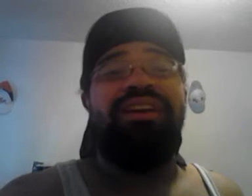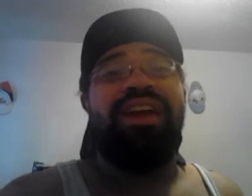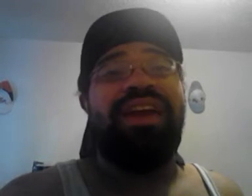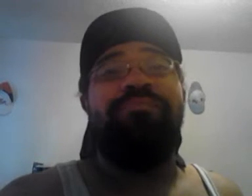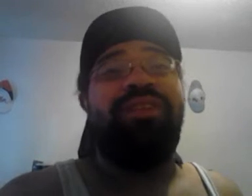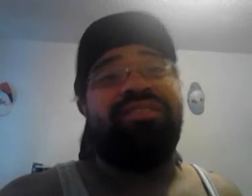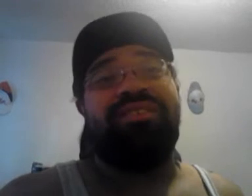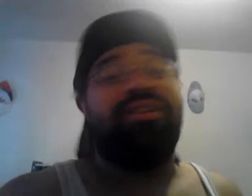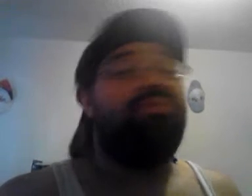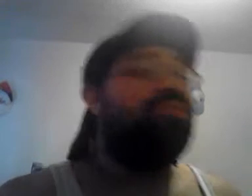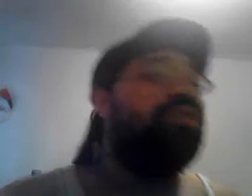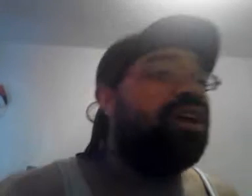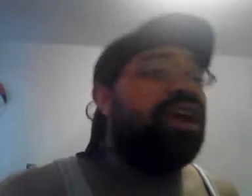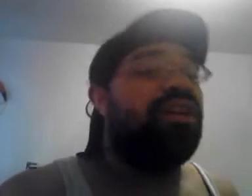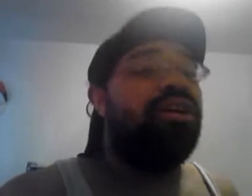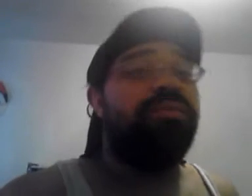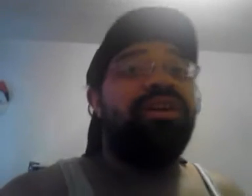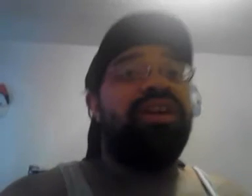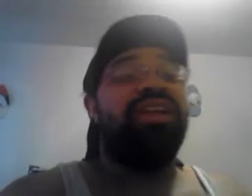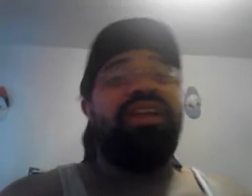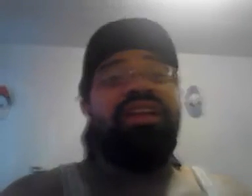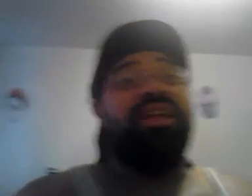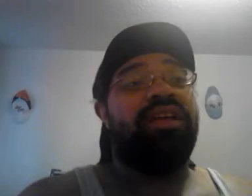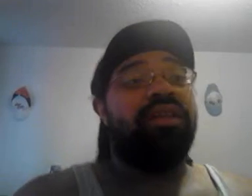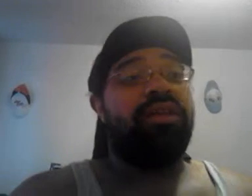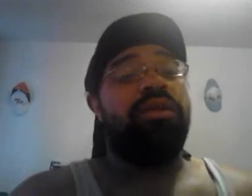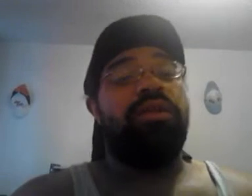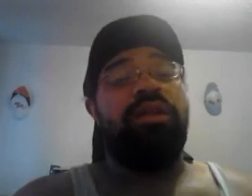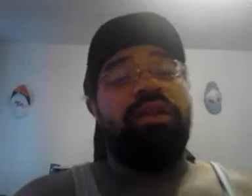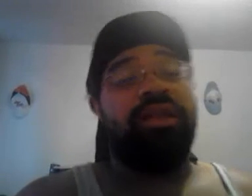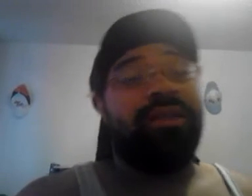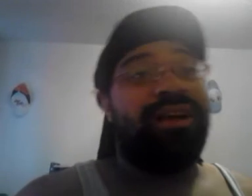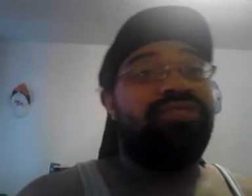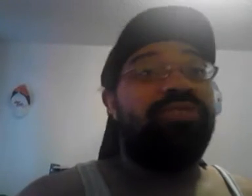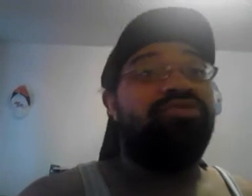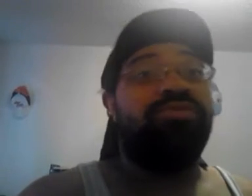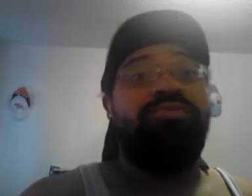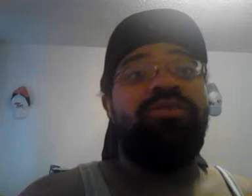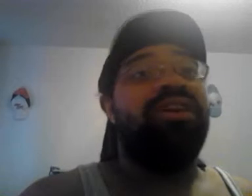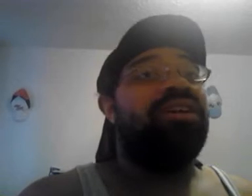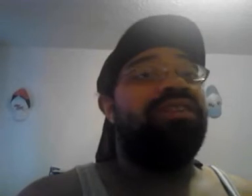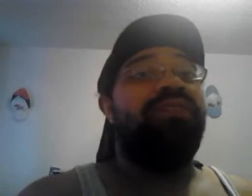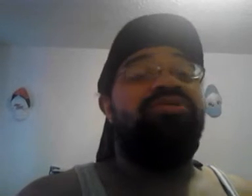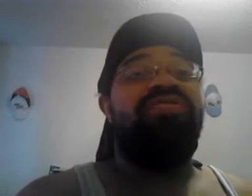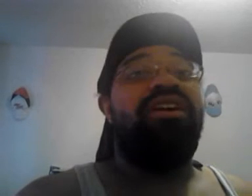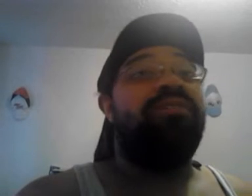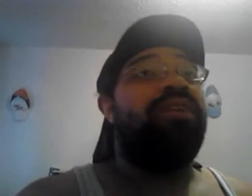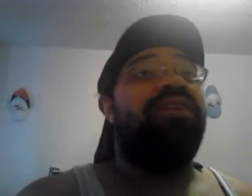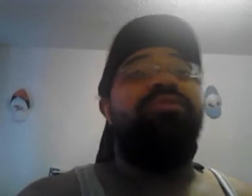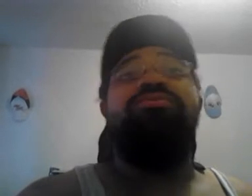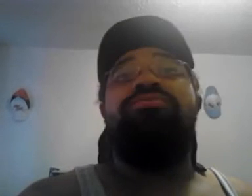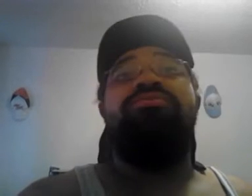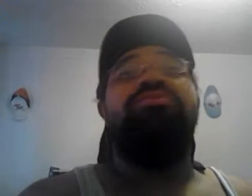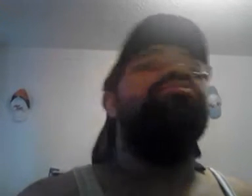five or six or eight months ago, and Harvey and Knowledge Be True, they was talking about, you know how